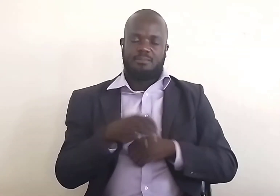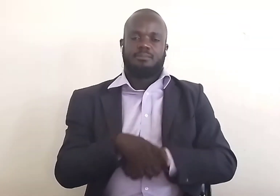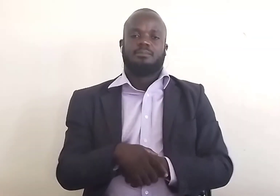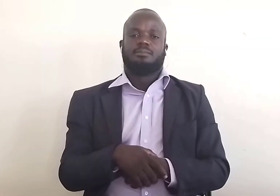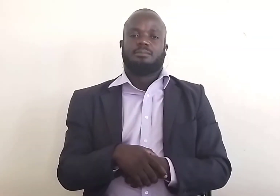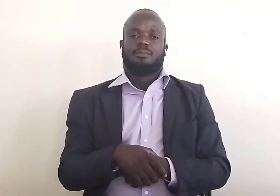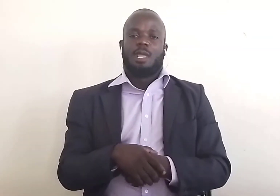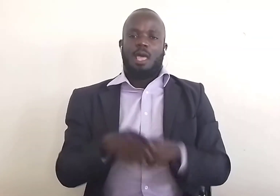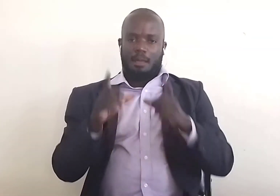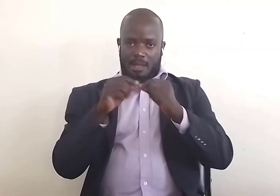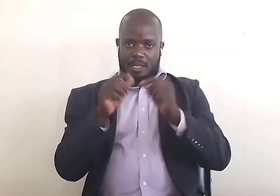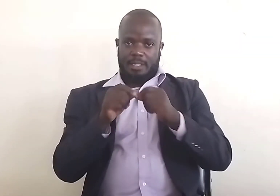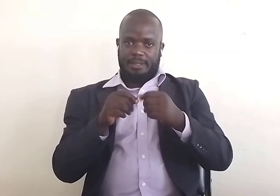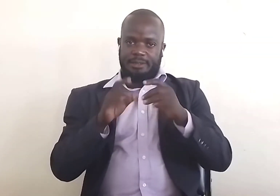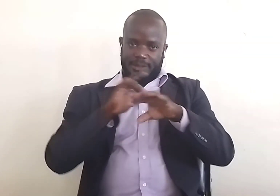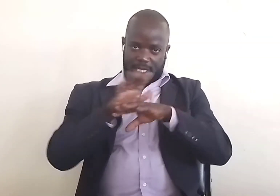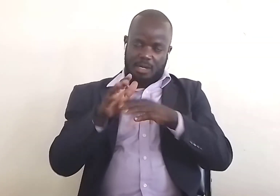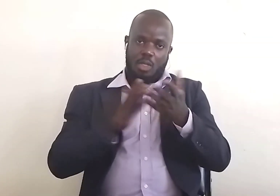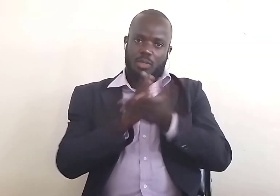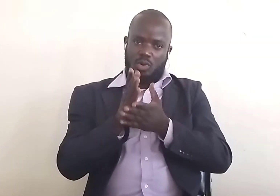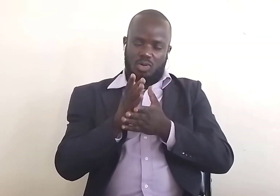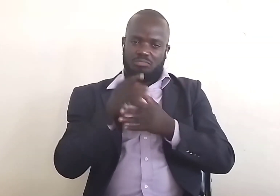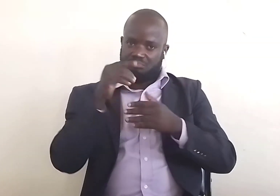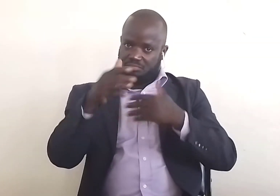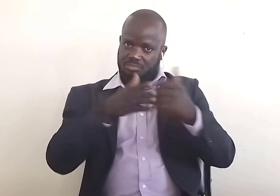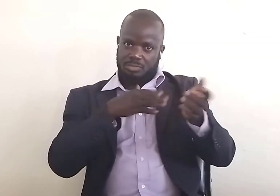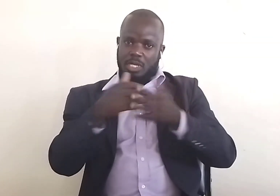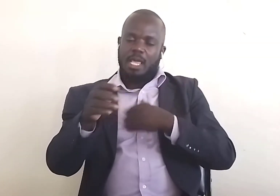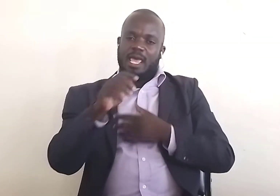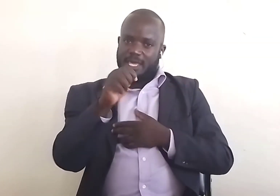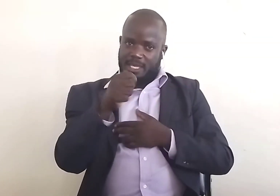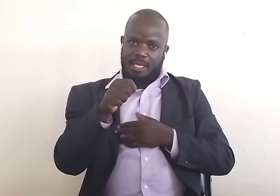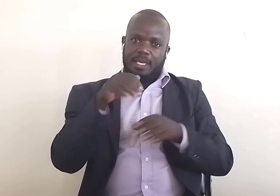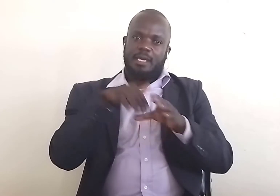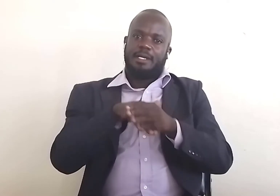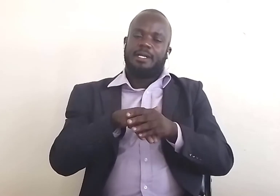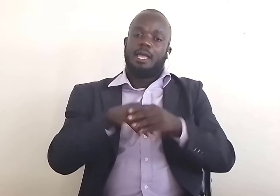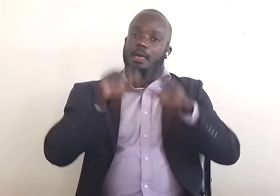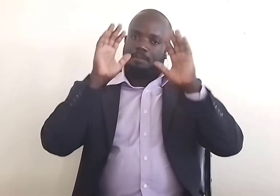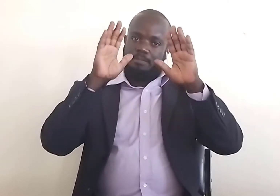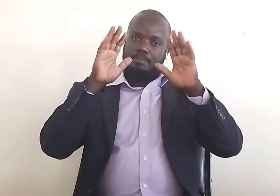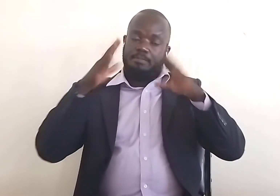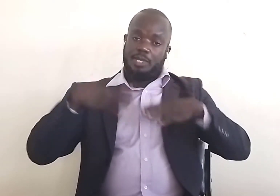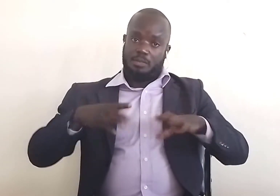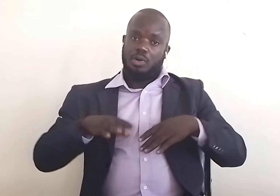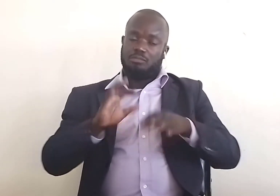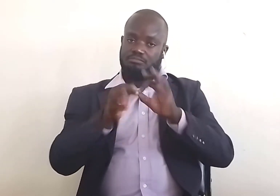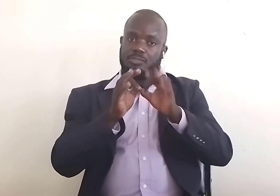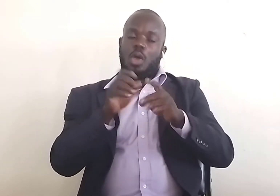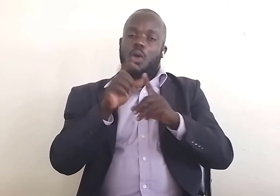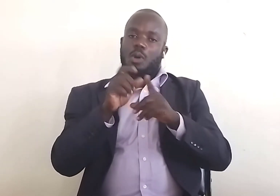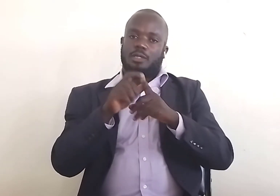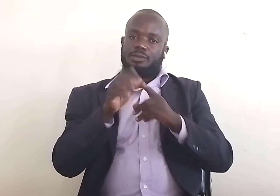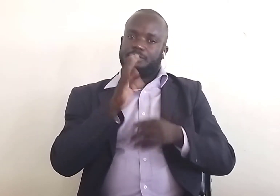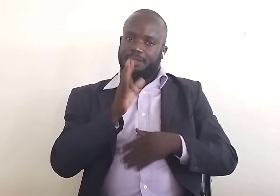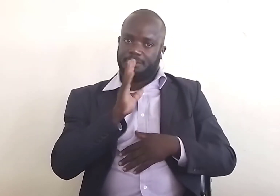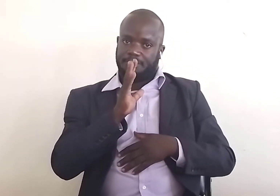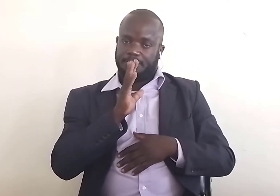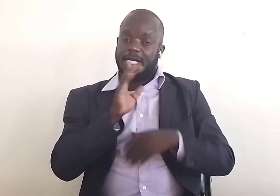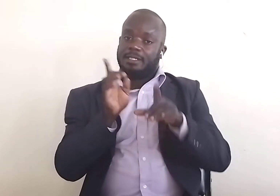messages we send through these expressions and gestures play a key role in people's interpretation of the words we speak, strongly influencing